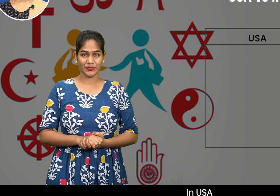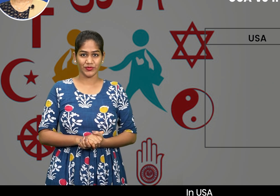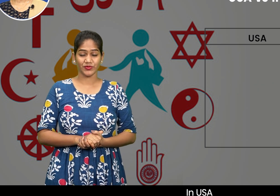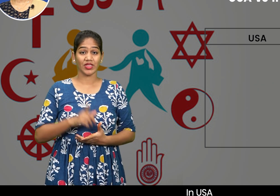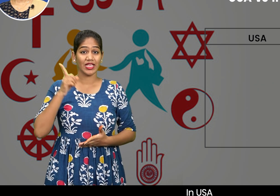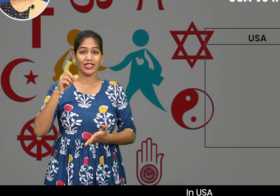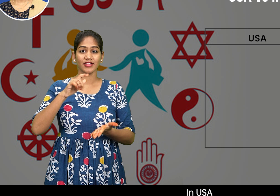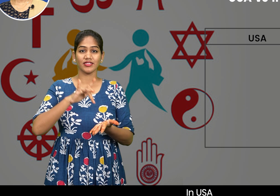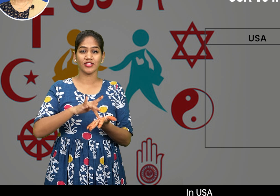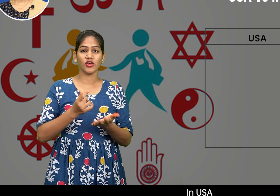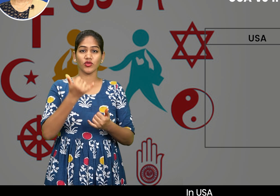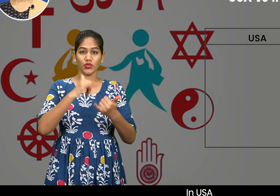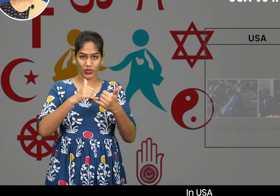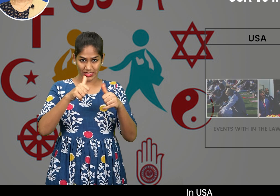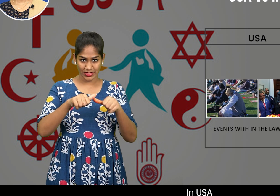In USA,